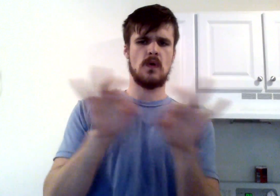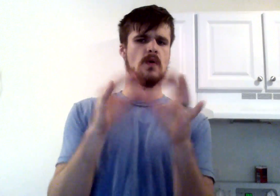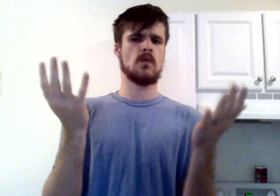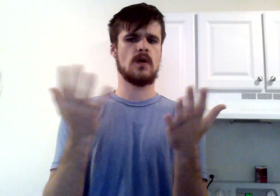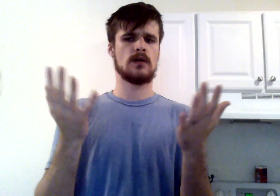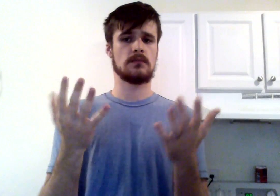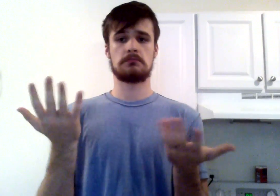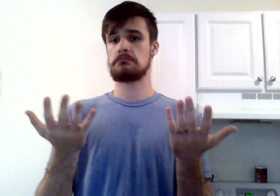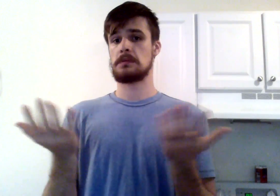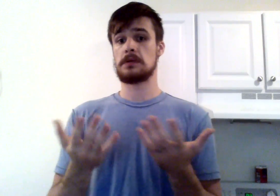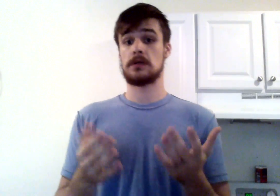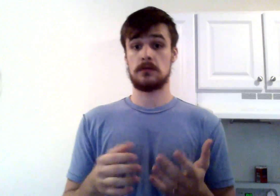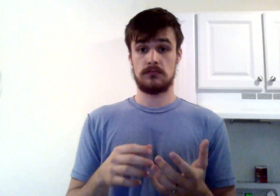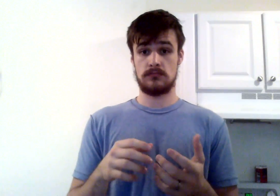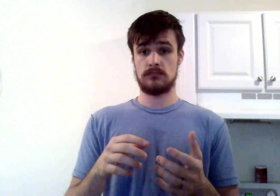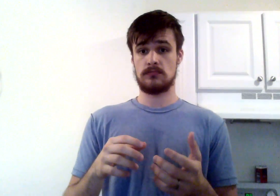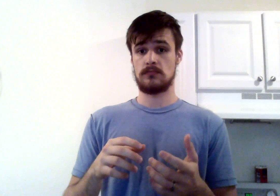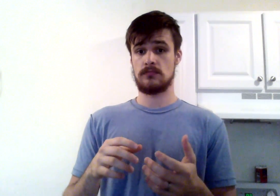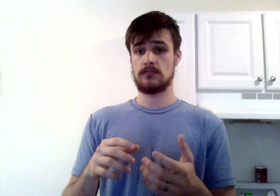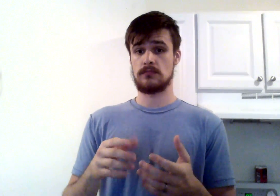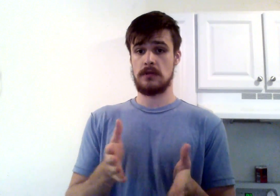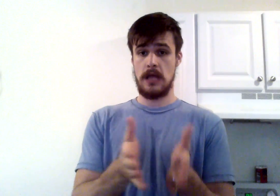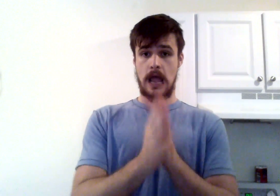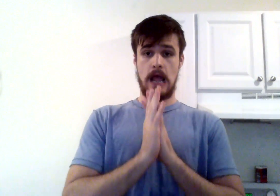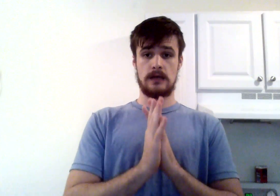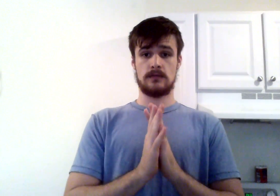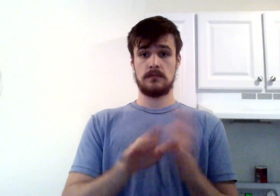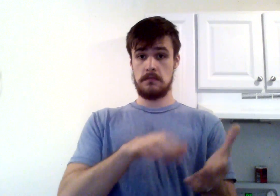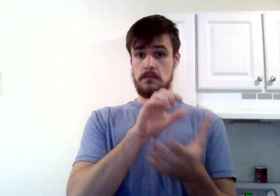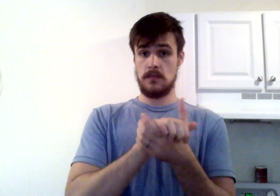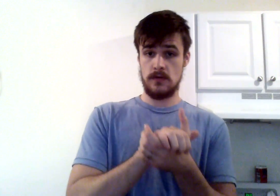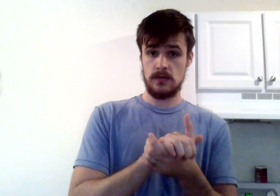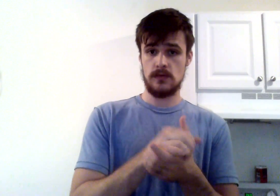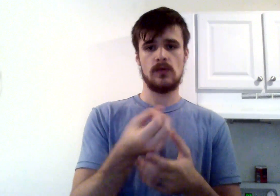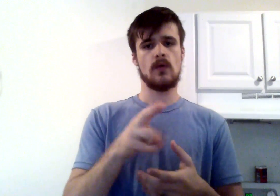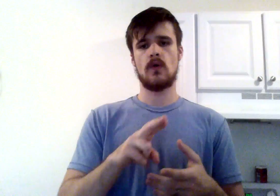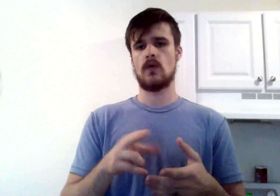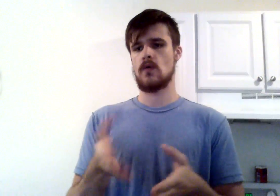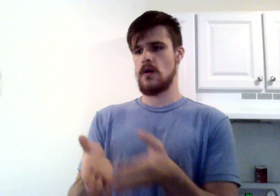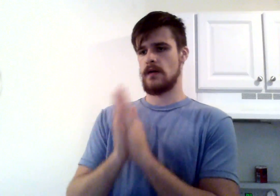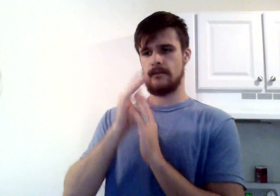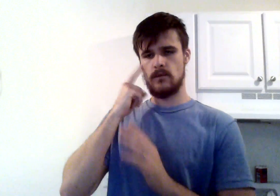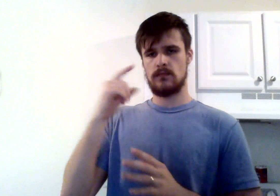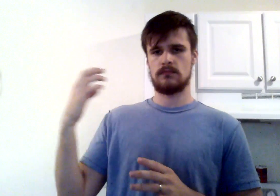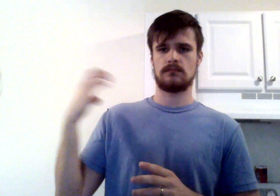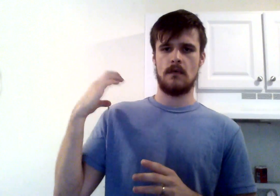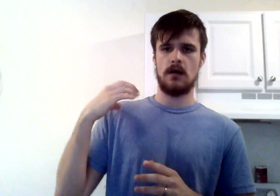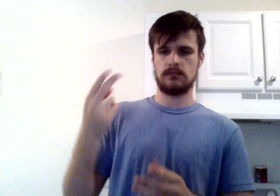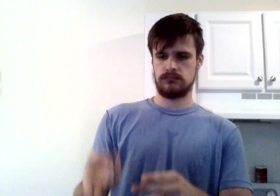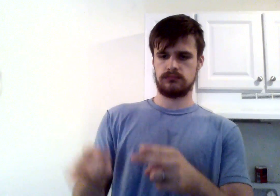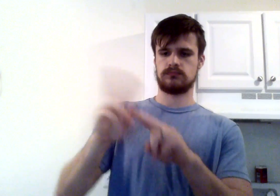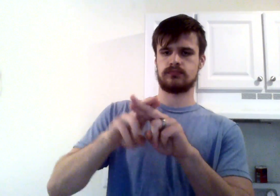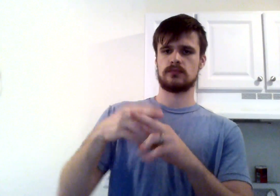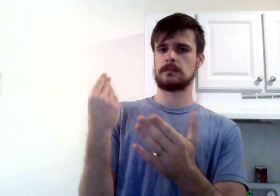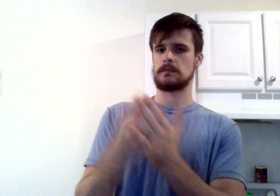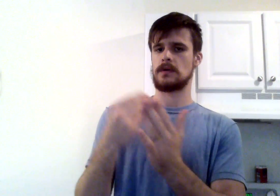marriage, asking for a raise, a wedding speech, whatever it is. If it's really important, you owe it to